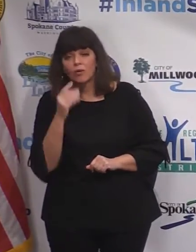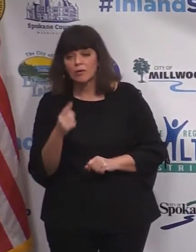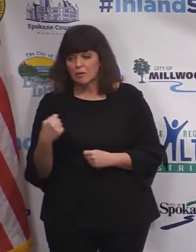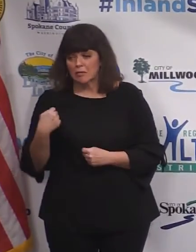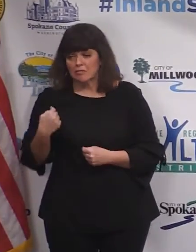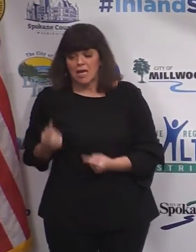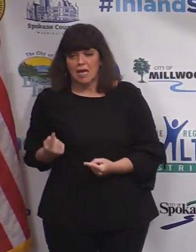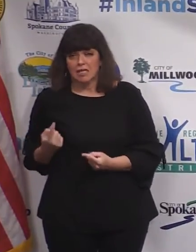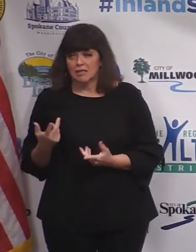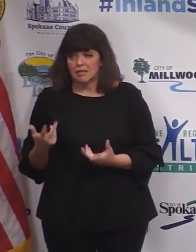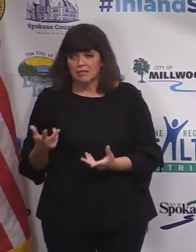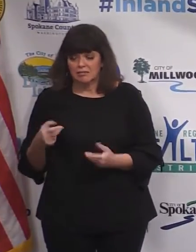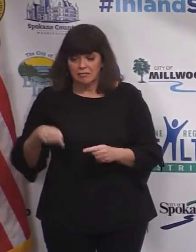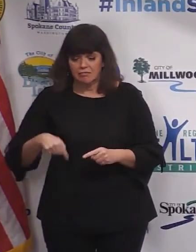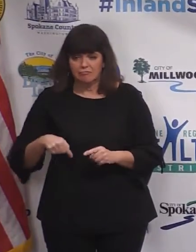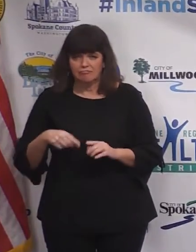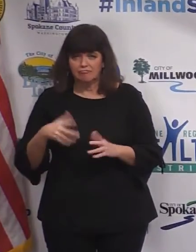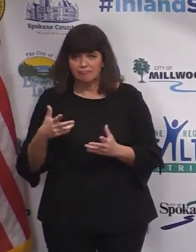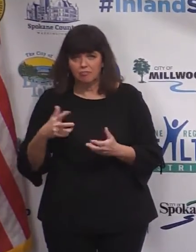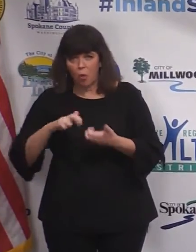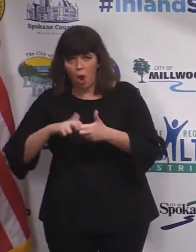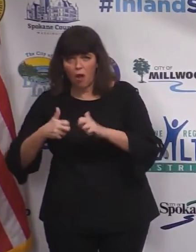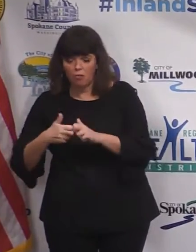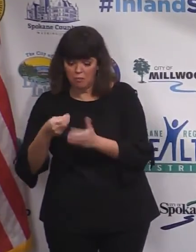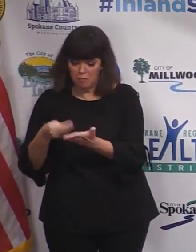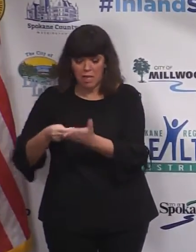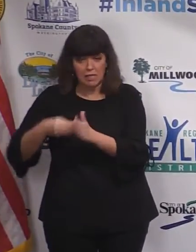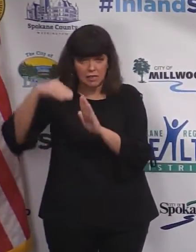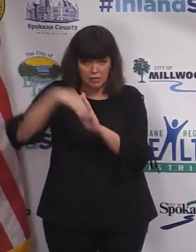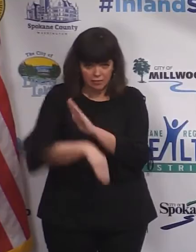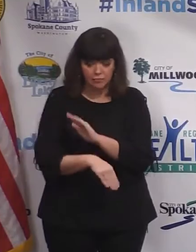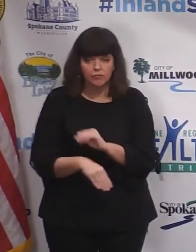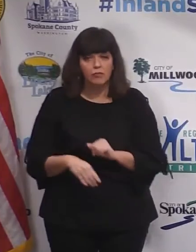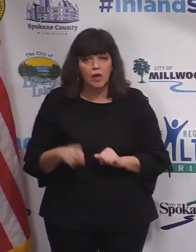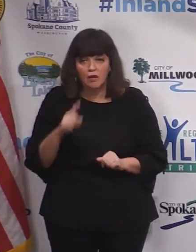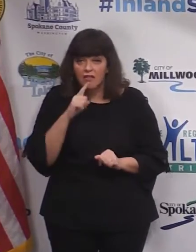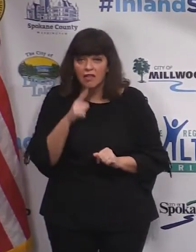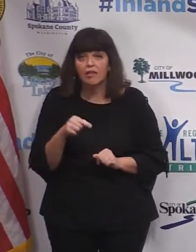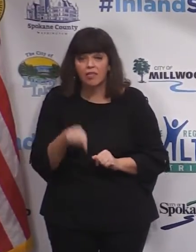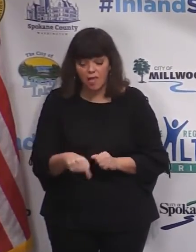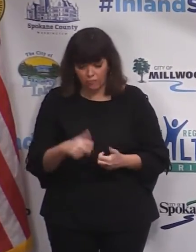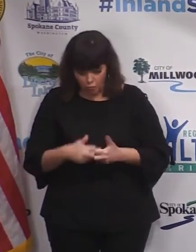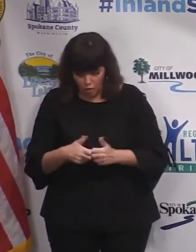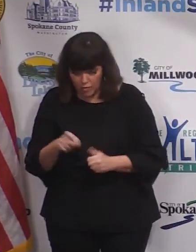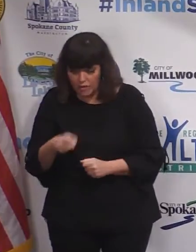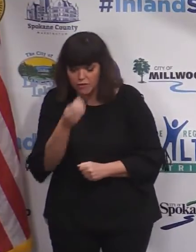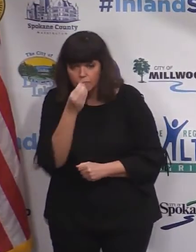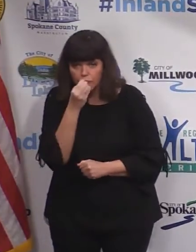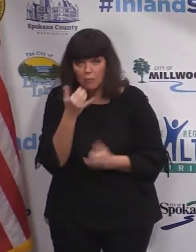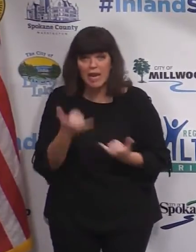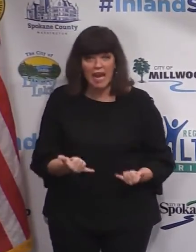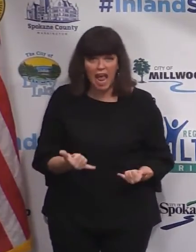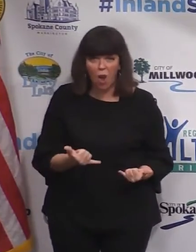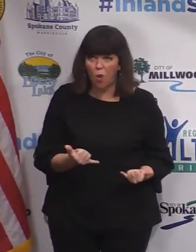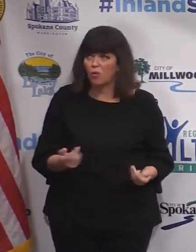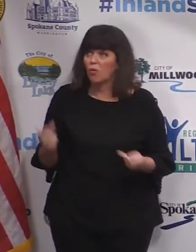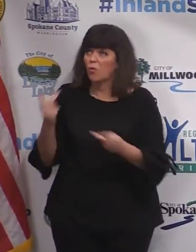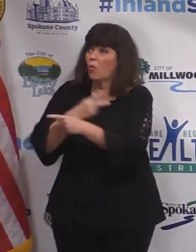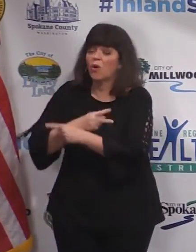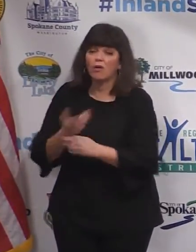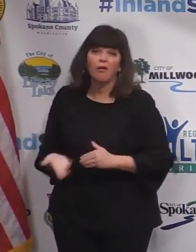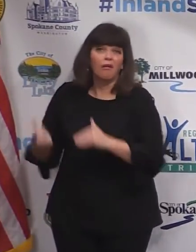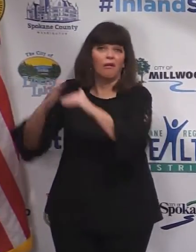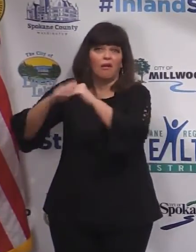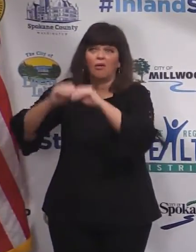area doubled. As a reminder, an estimated 1.6 million Washingtonians are at risk of not having enough food to eat. That's double the